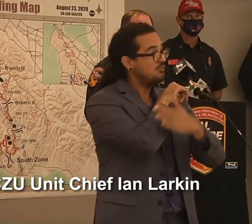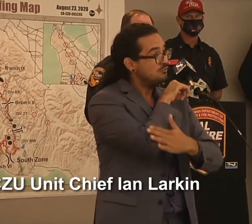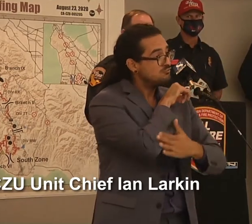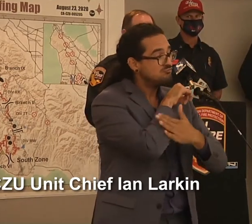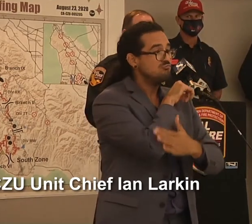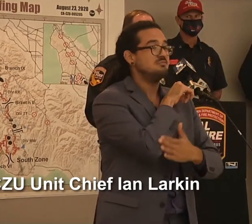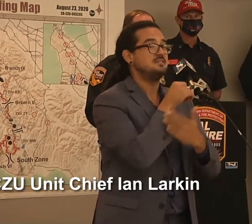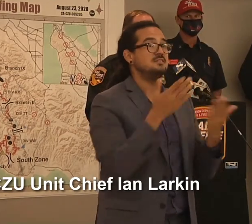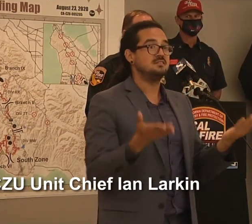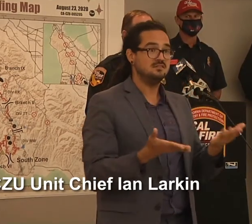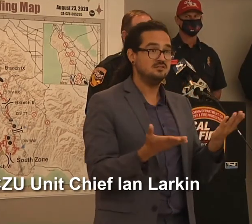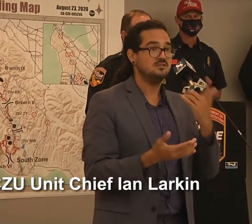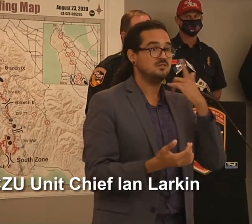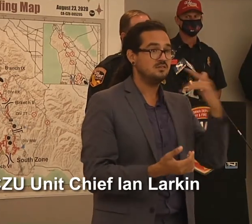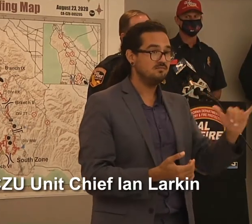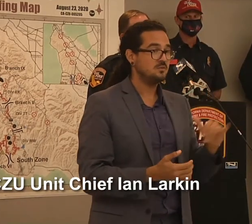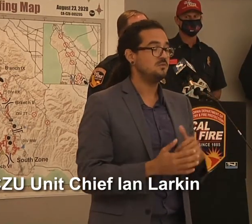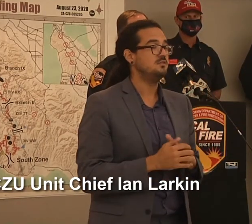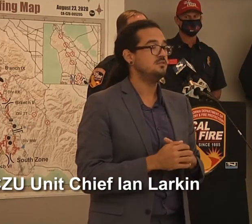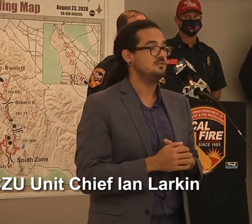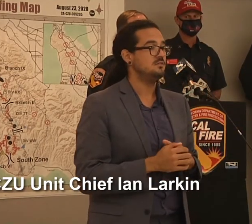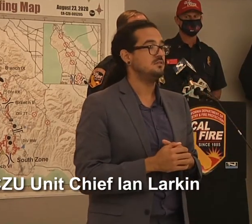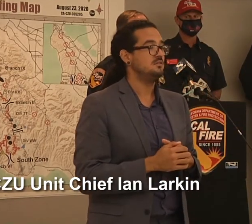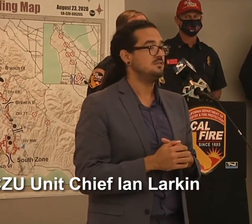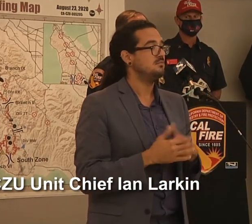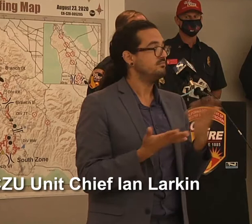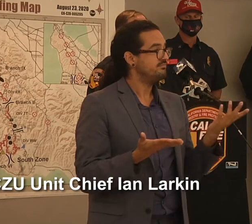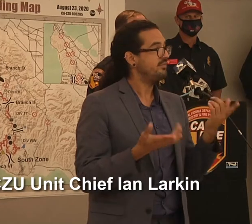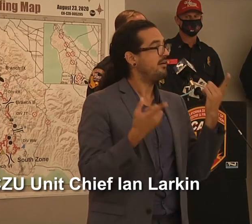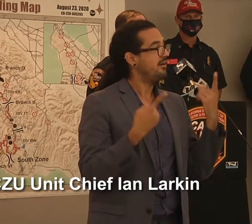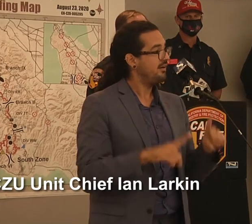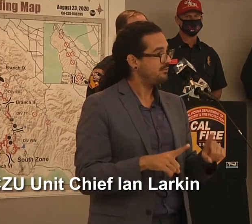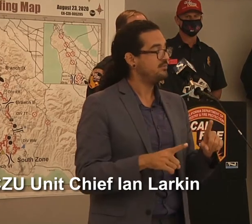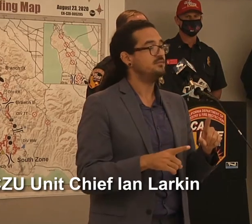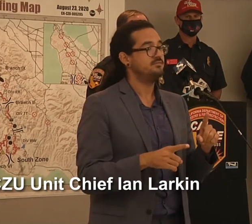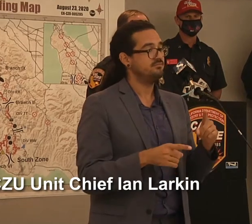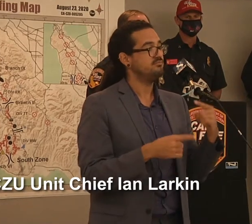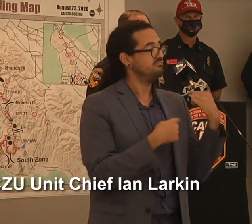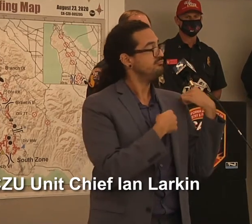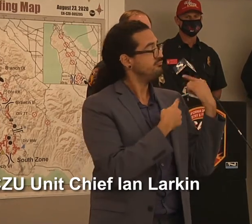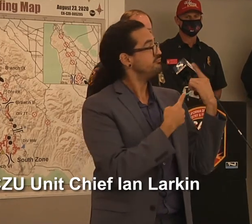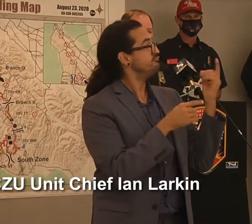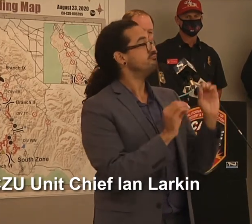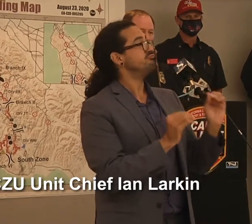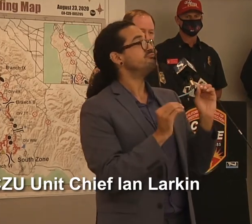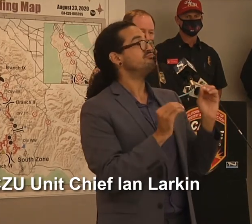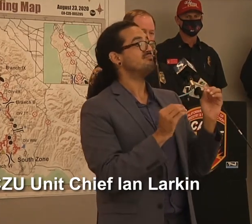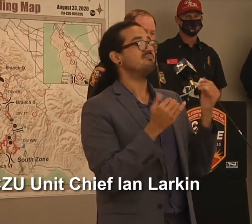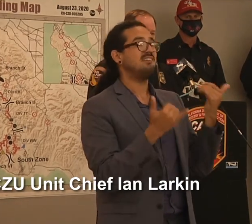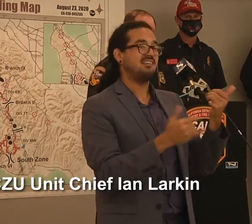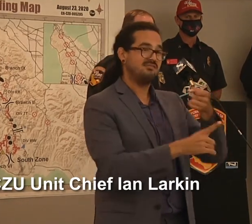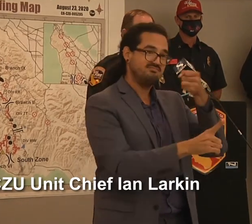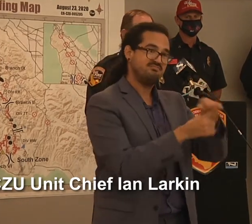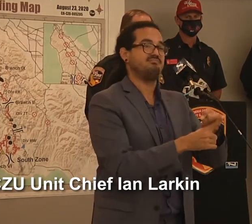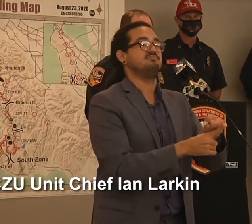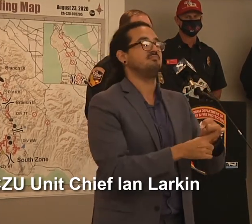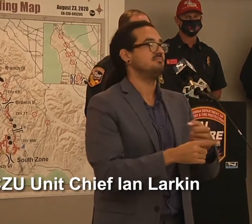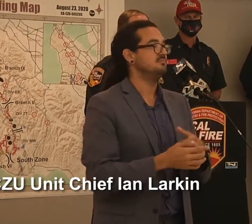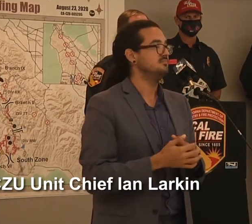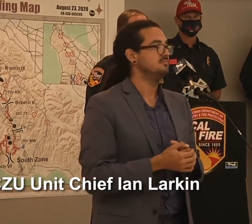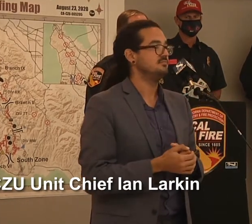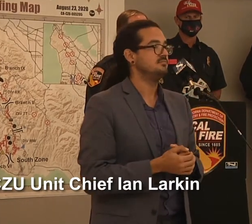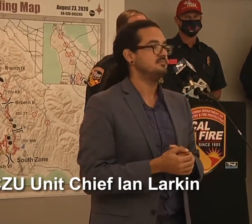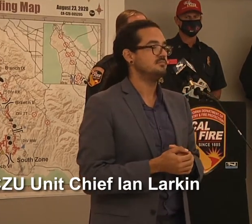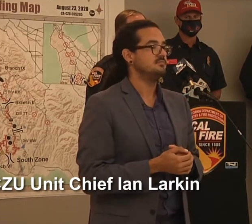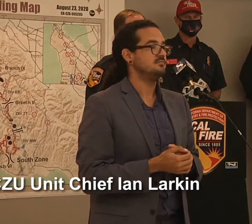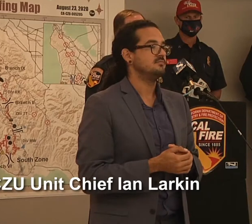has happened here now. So moving forward, the troops are doing a great job out there, making progress with the resources that we have